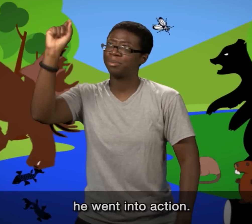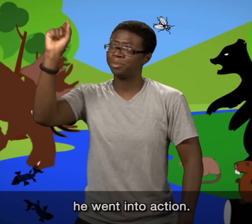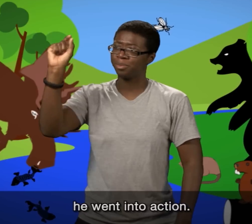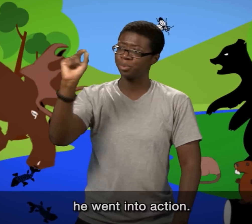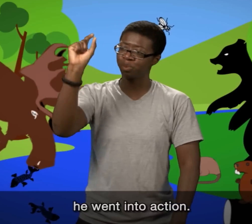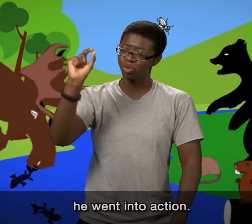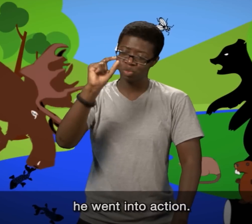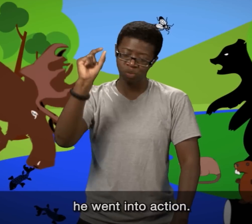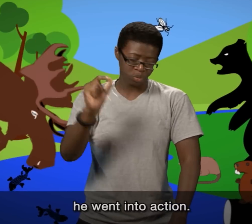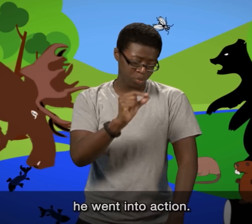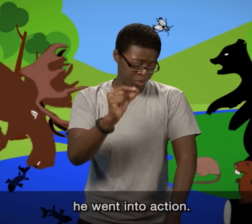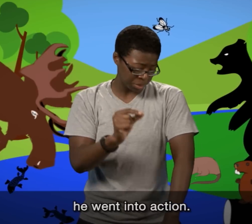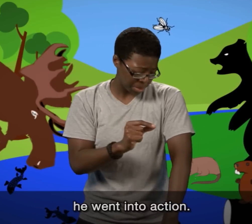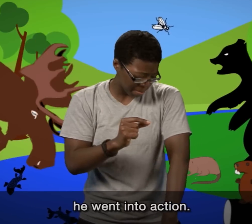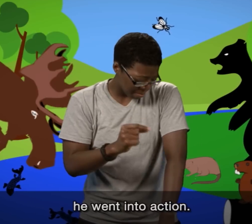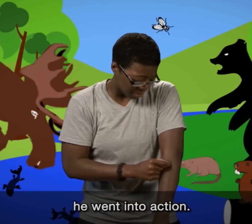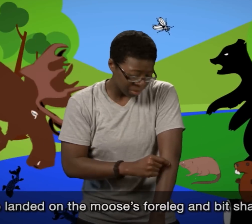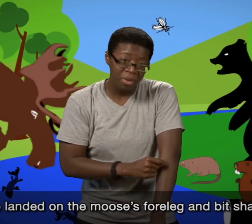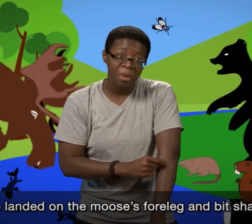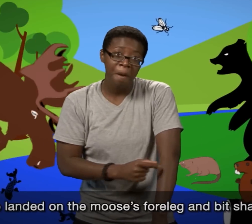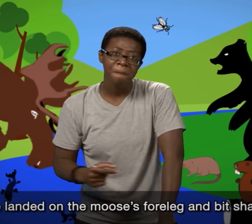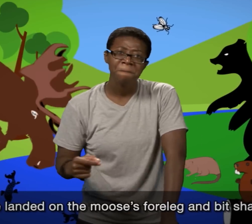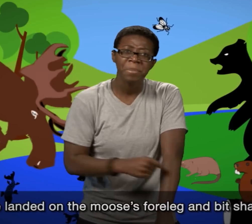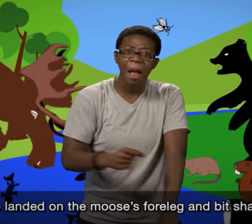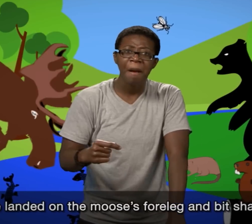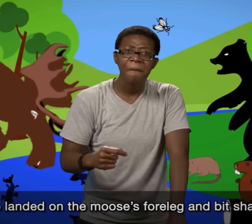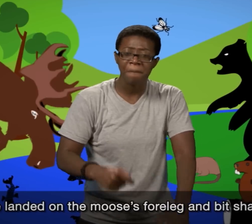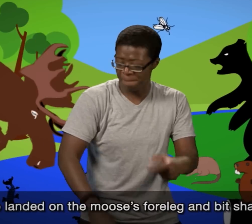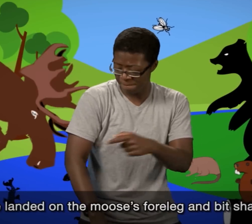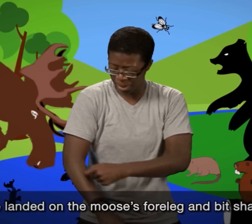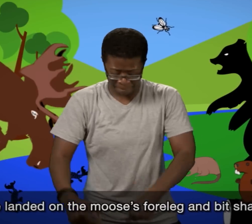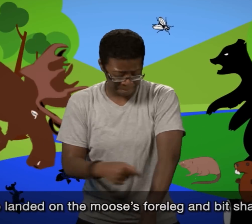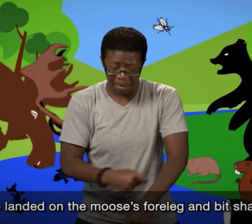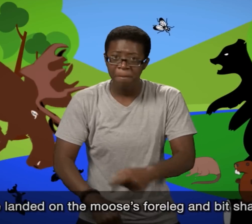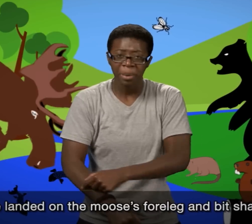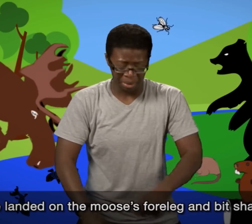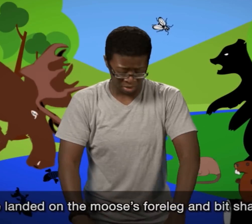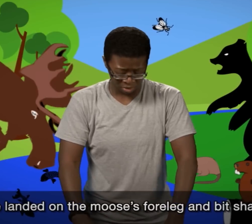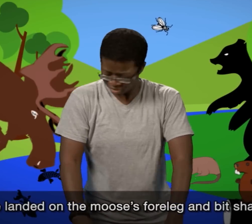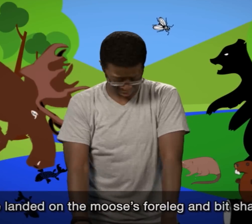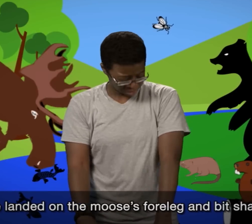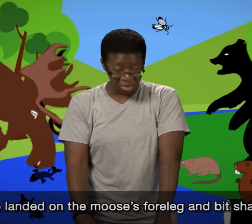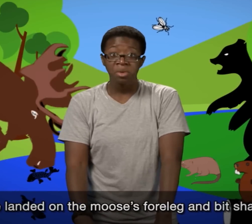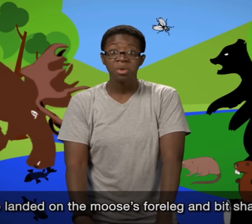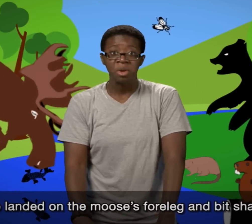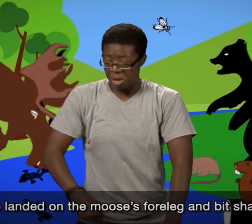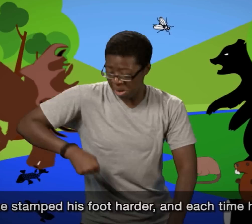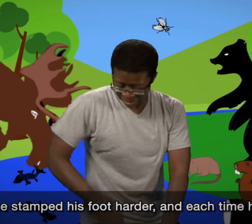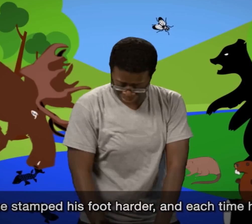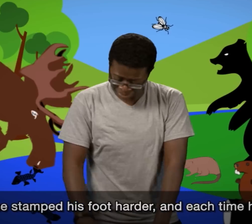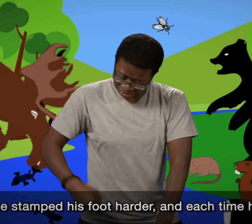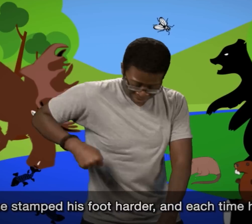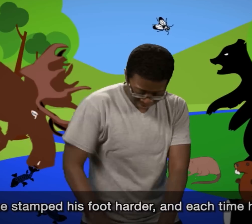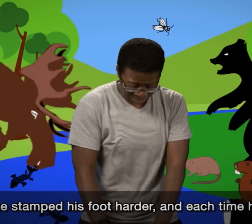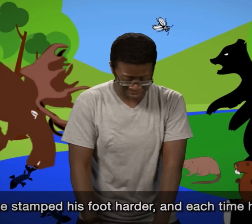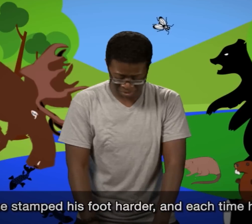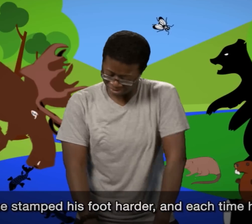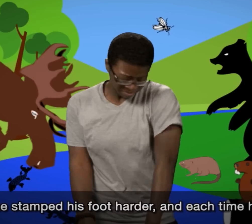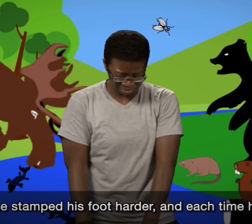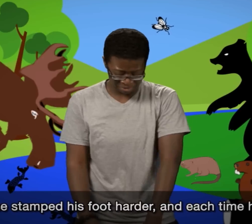went into action. He landed on the moose's foreleg and bit it sharply. The moose stamped his foot